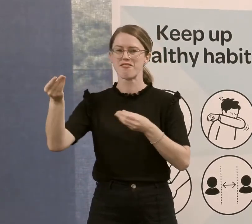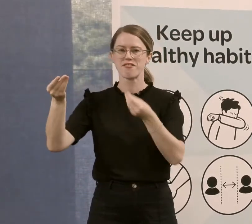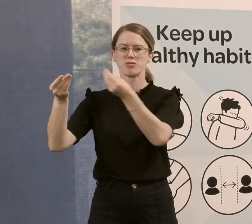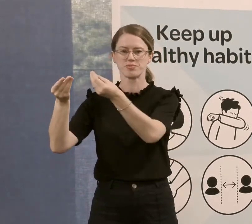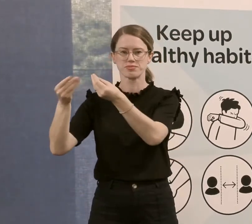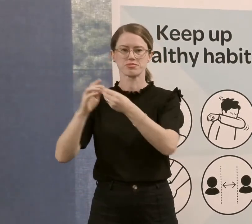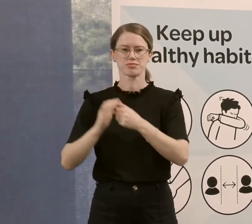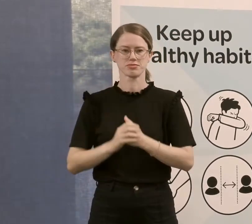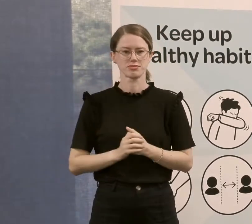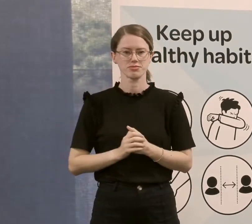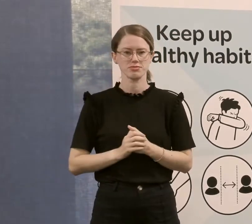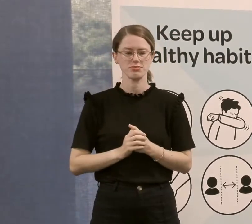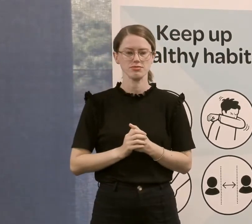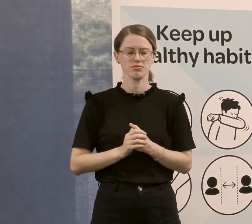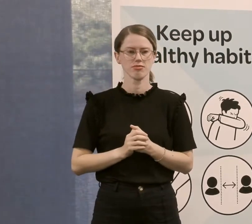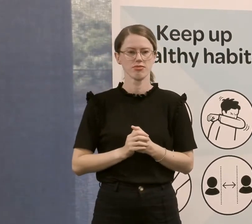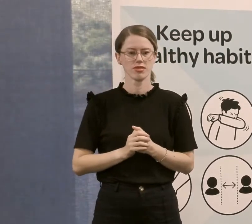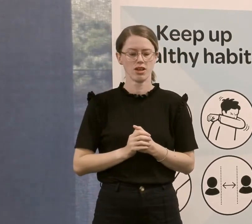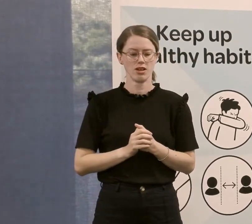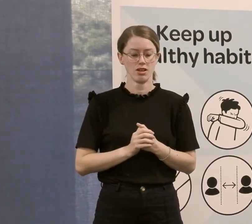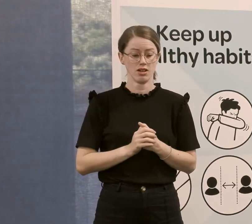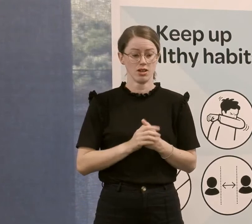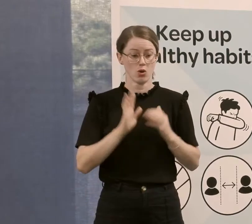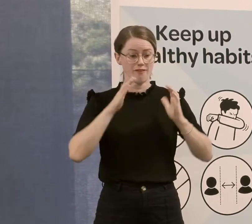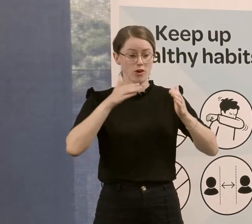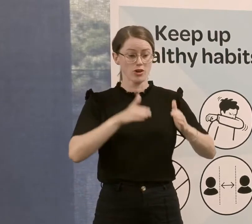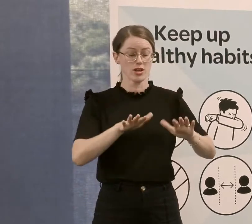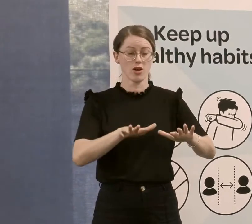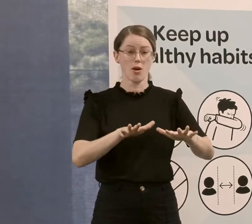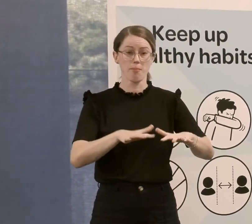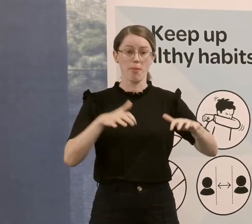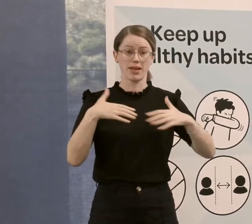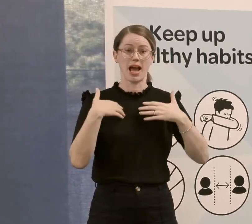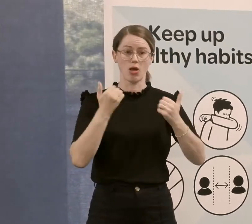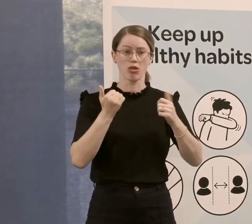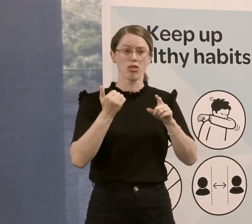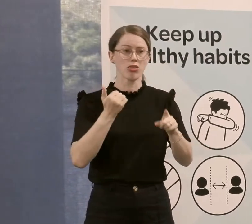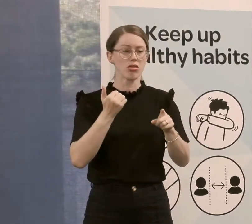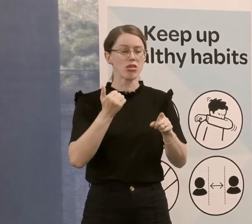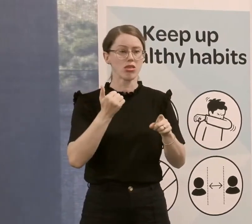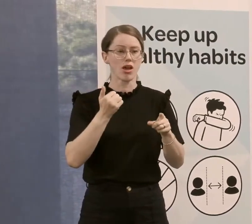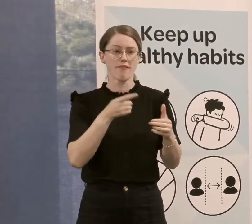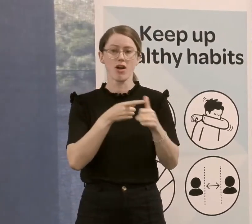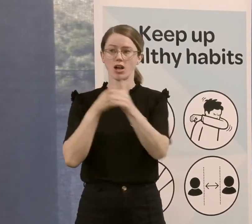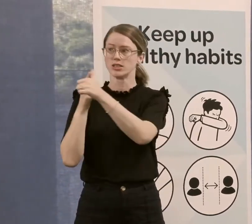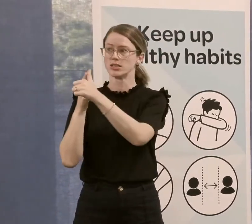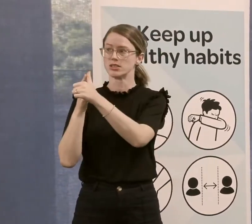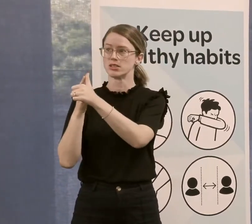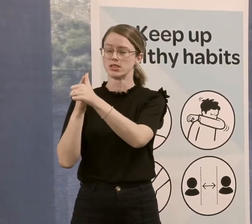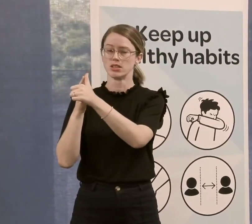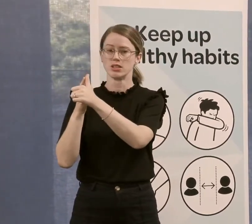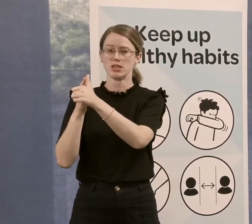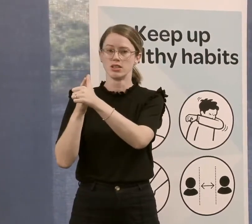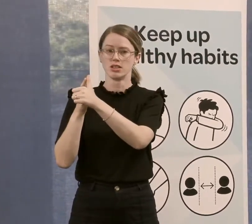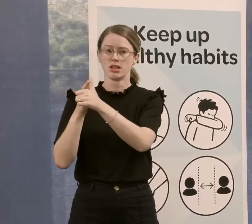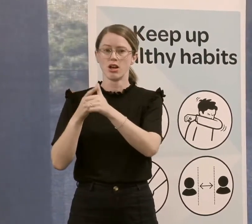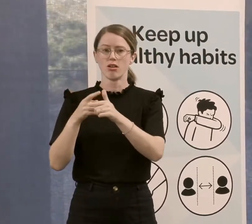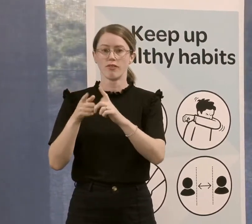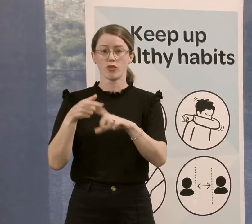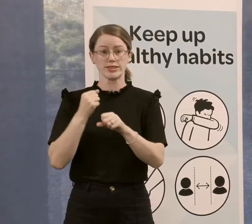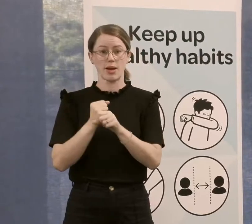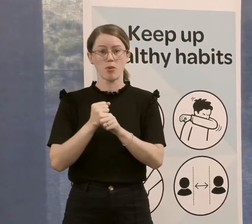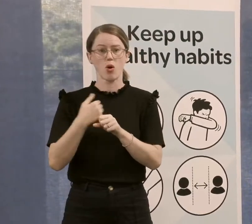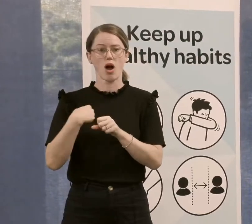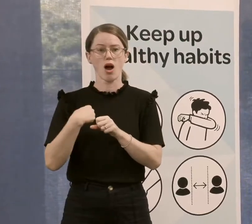advice has been a central part of our response. And it remains so. So I can say that we still have weekly